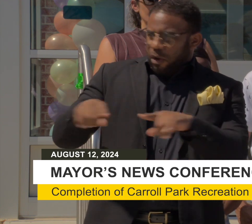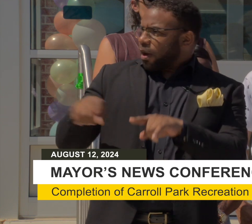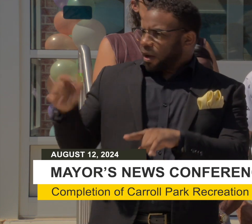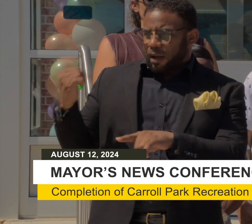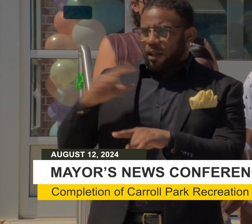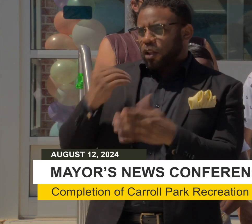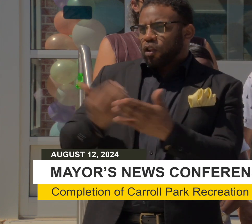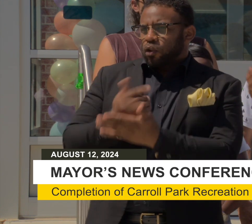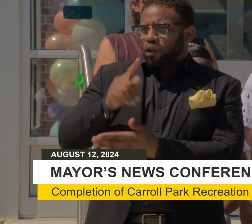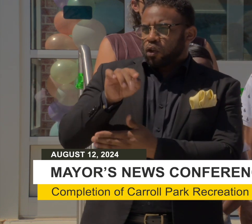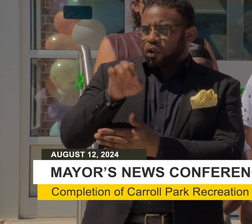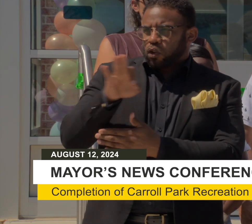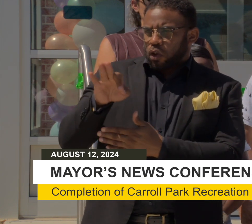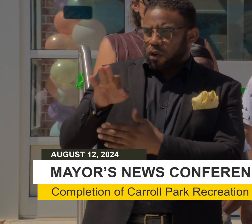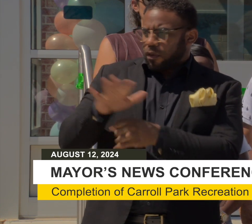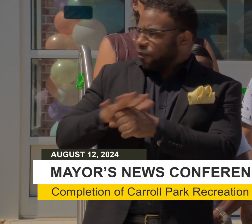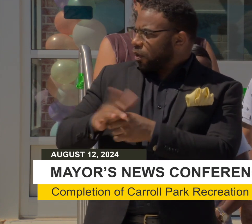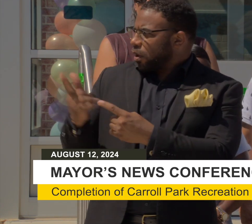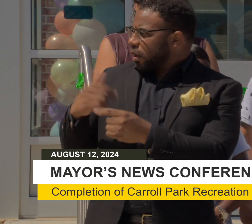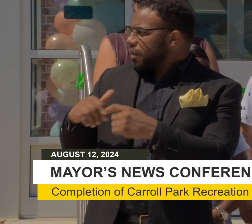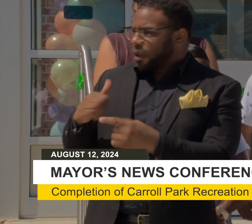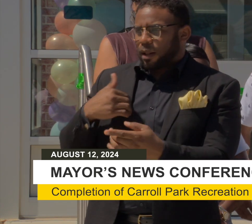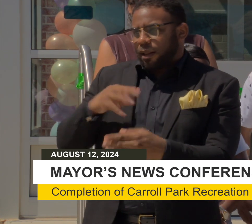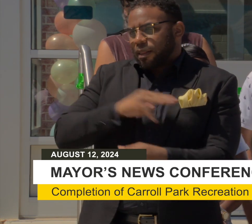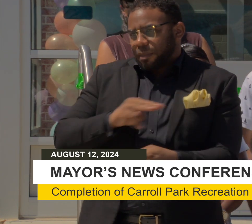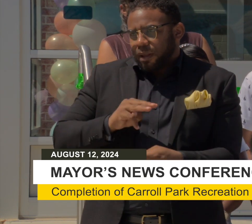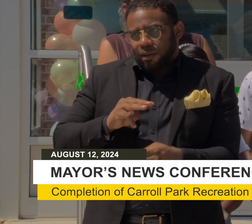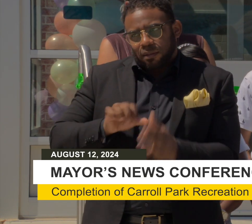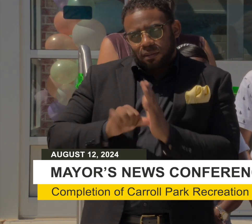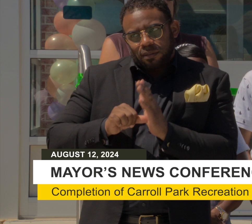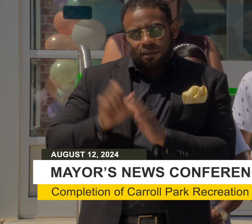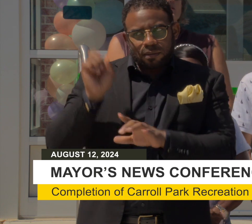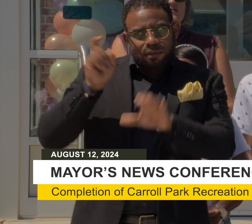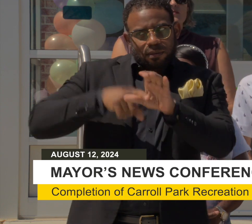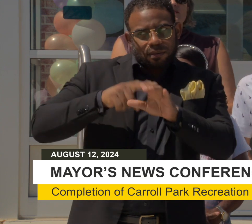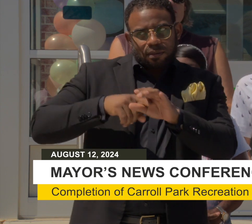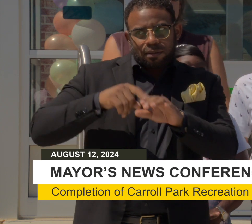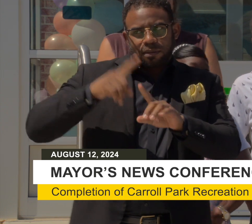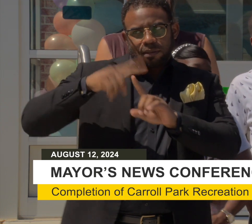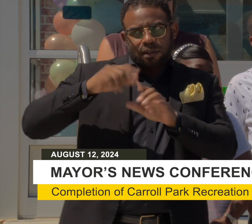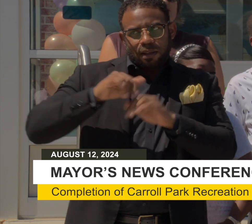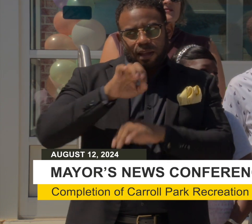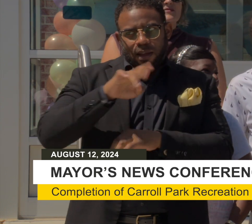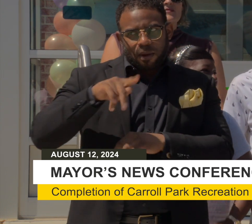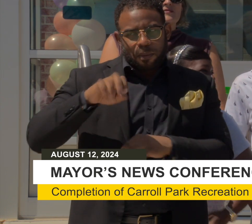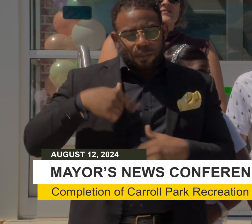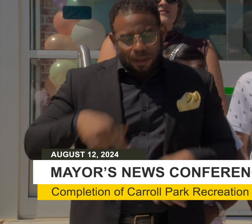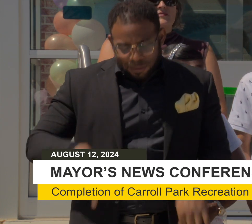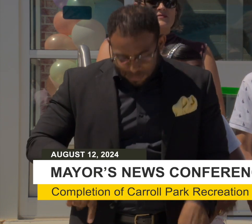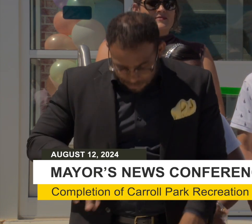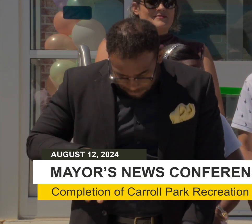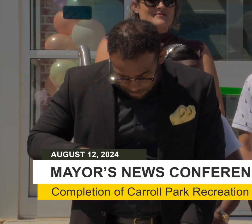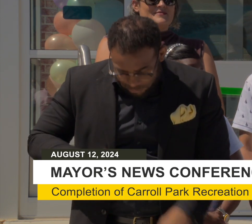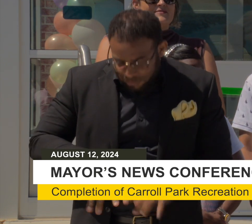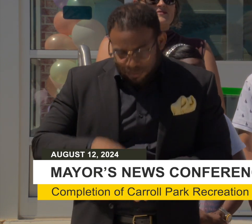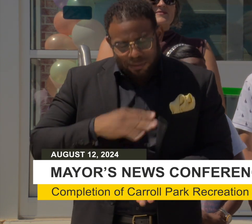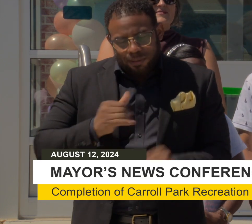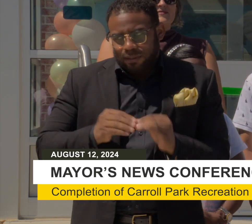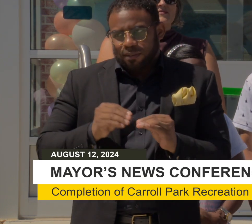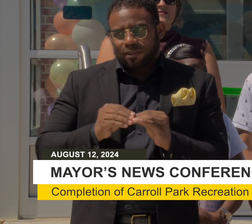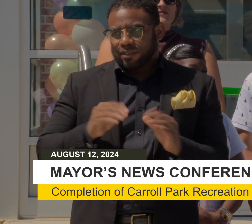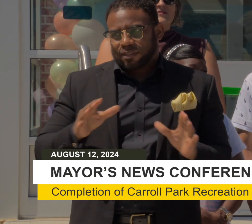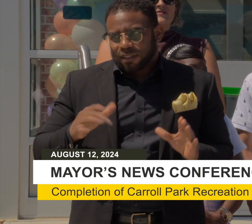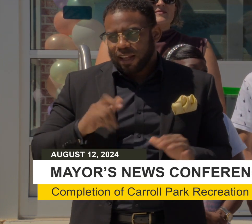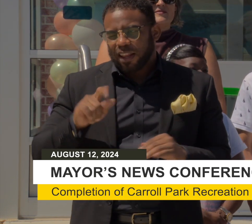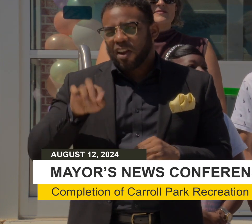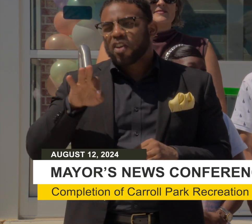and there's a new turf field coming. I know the mayor scores a lot of touchdowns in Carroll Park, but my knees can't take it on the regular